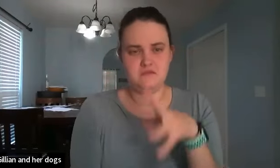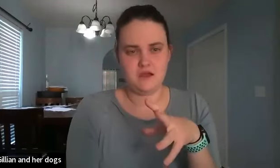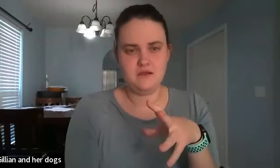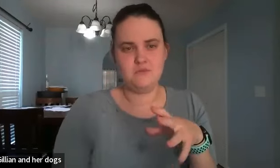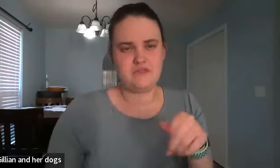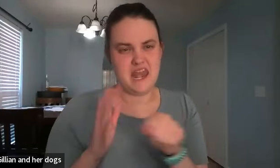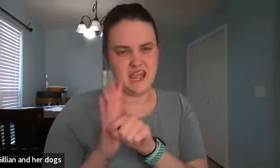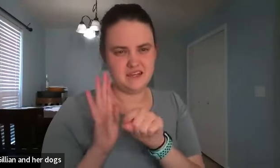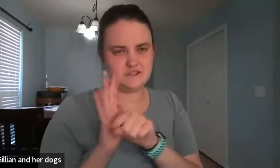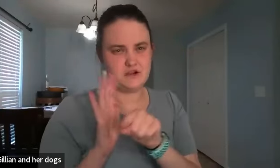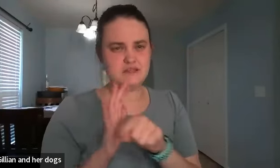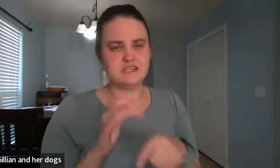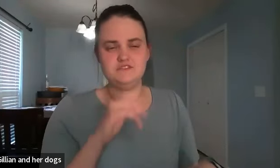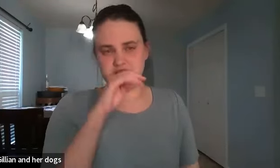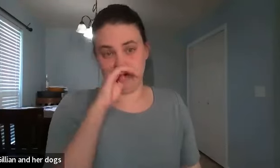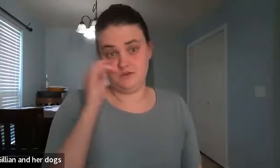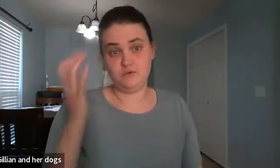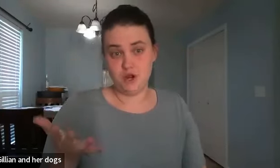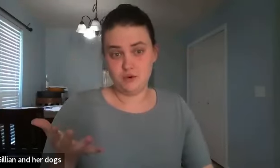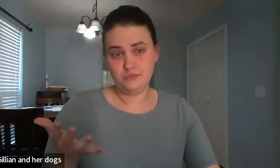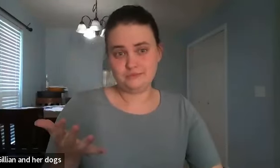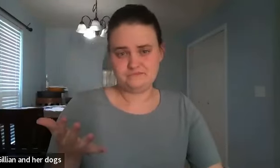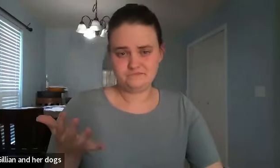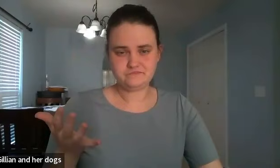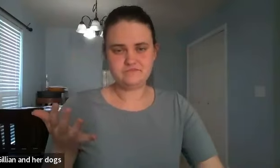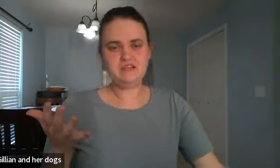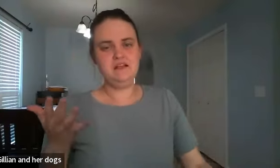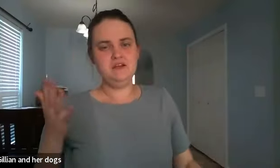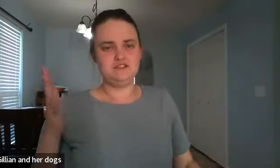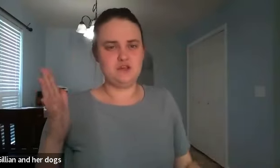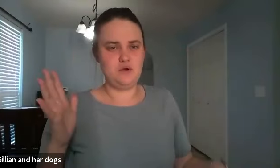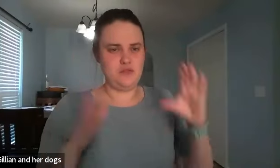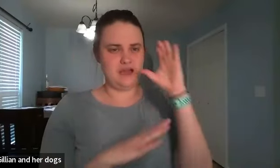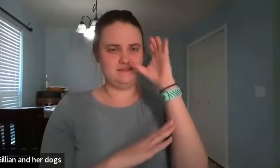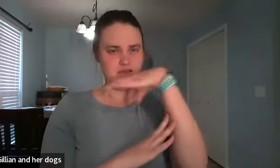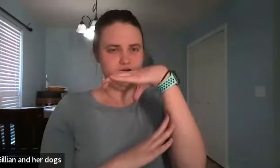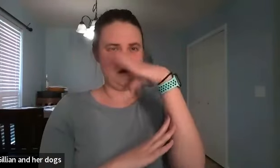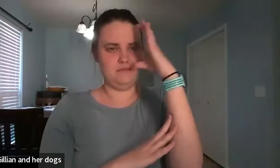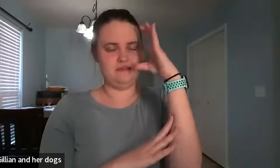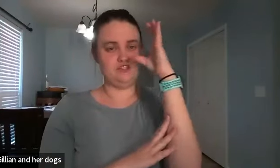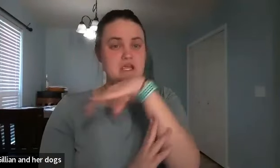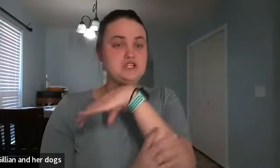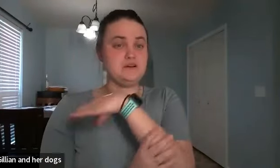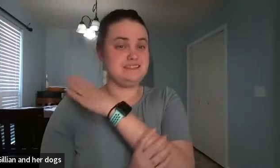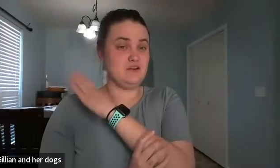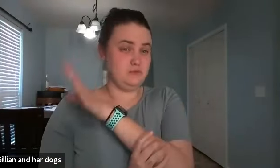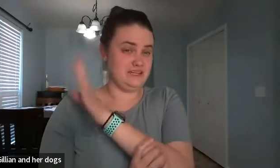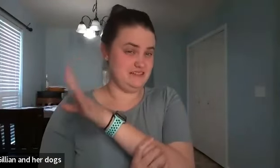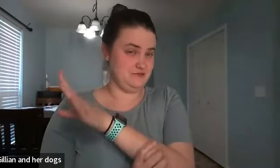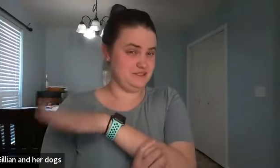that, more that negative tone instead of just someone you don't know. So that stranger itself would be a different